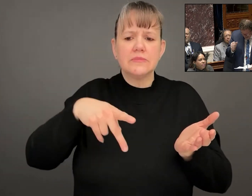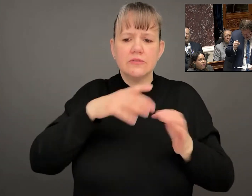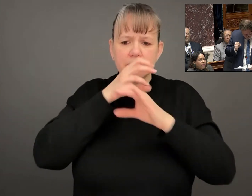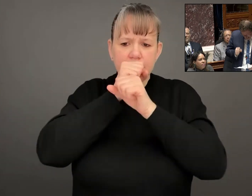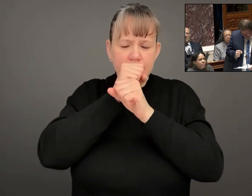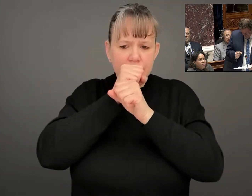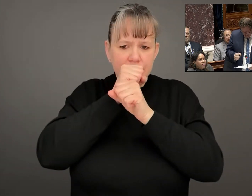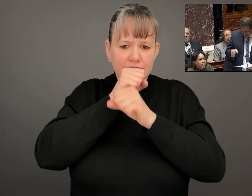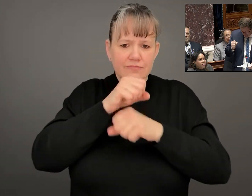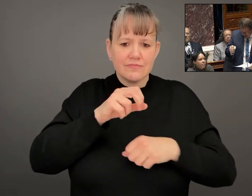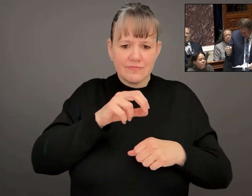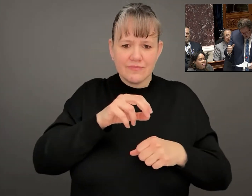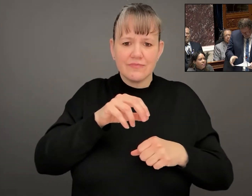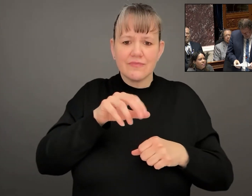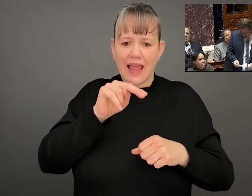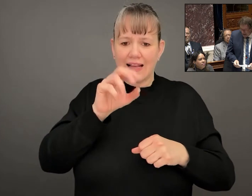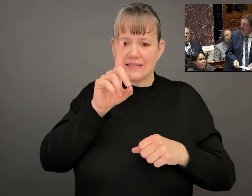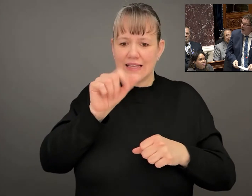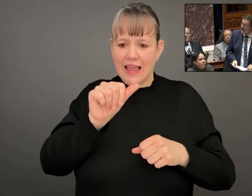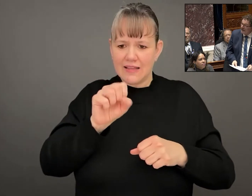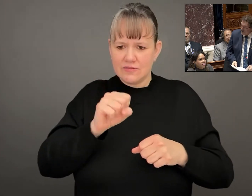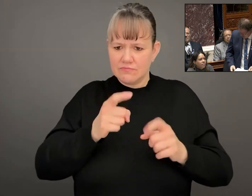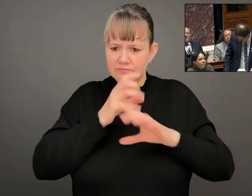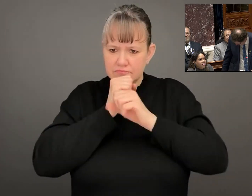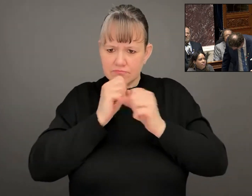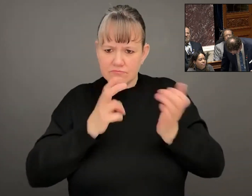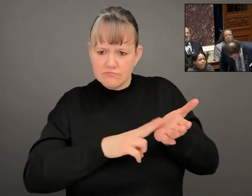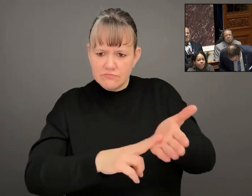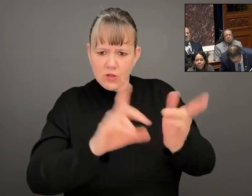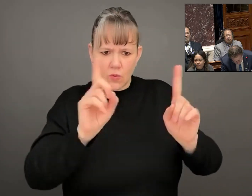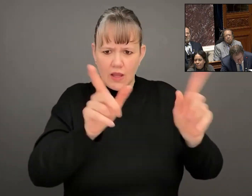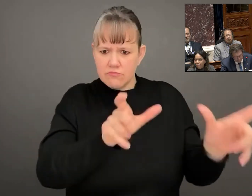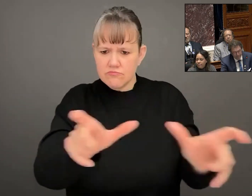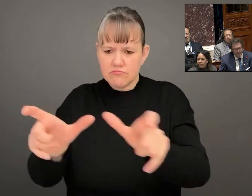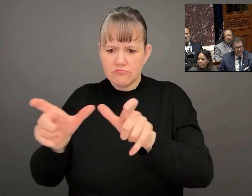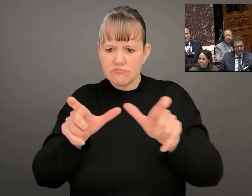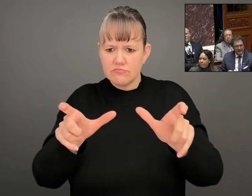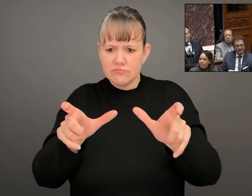so intent in shutting out the public and hiding in secrecy?